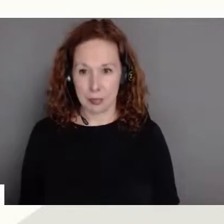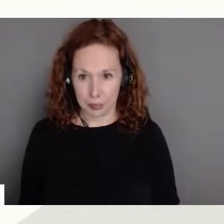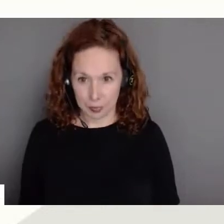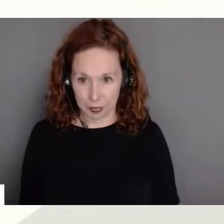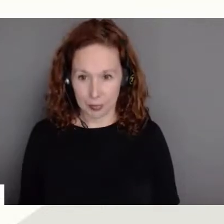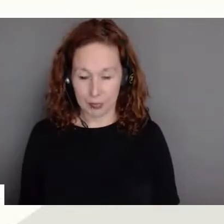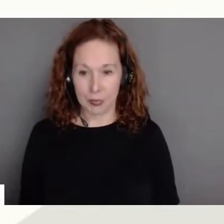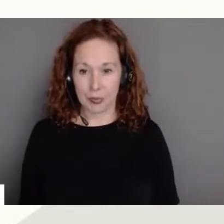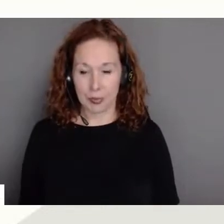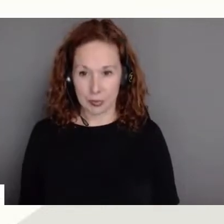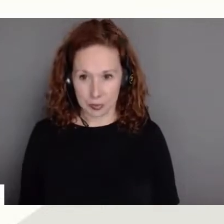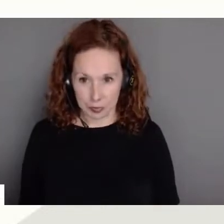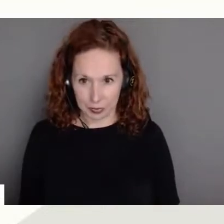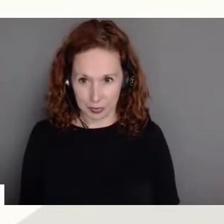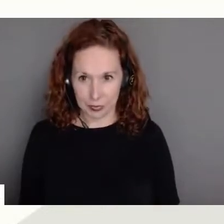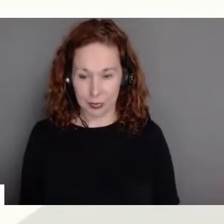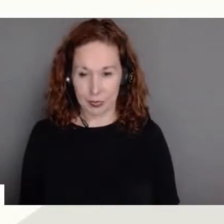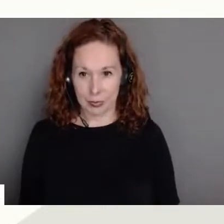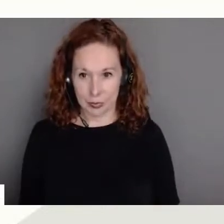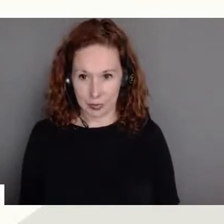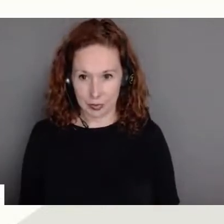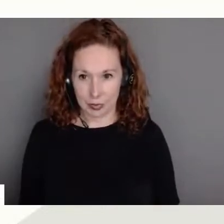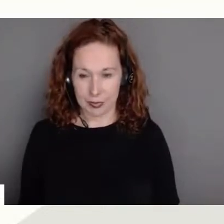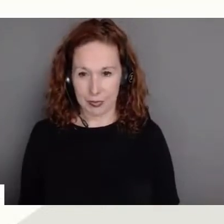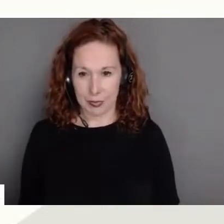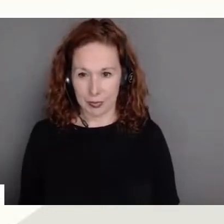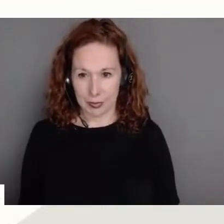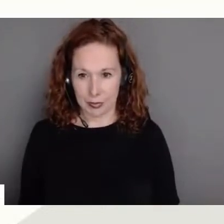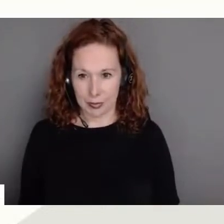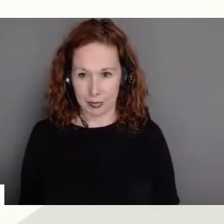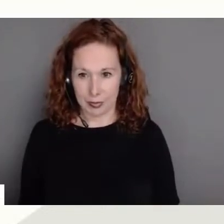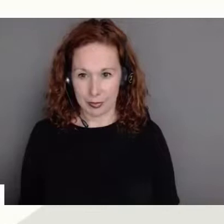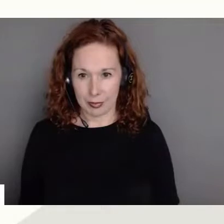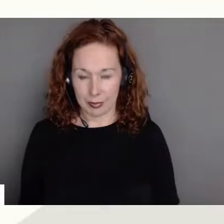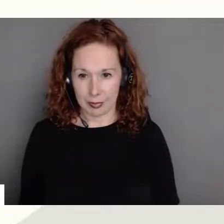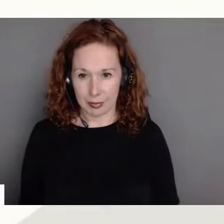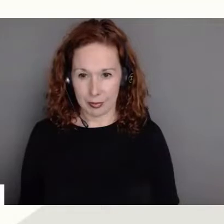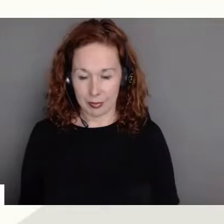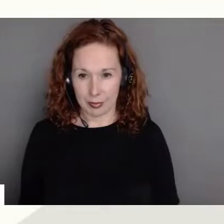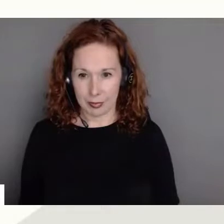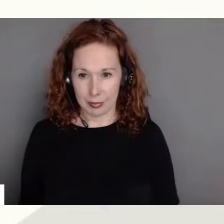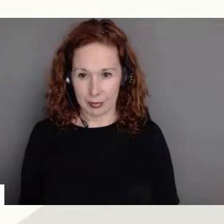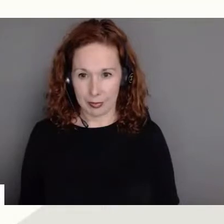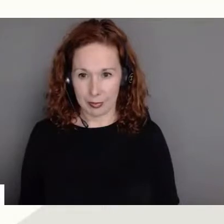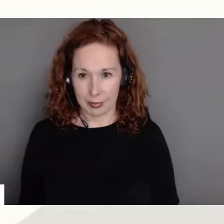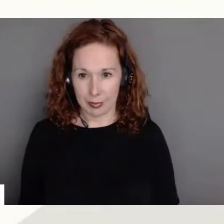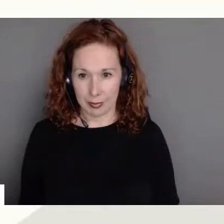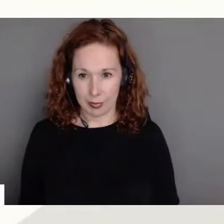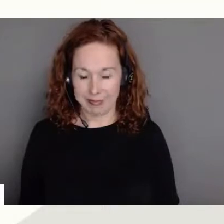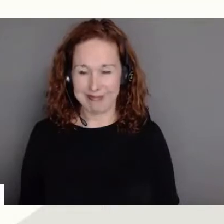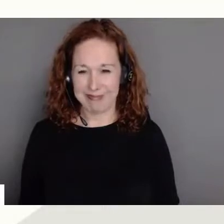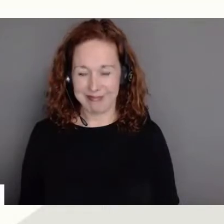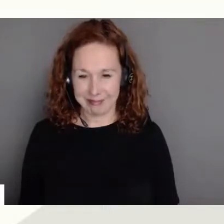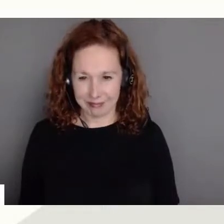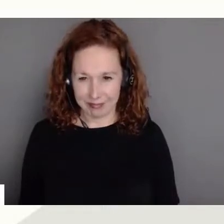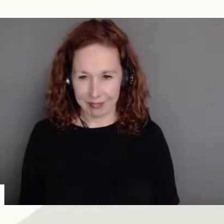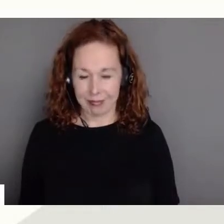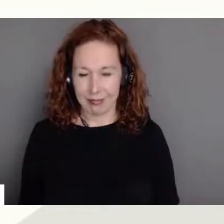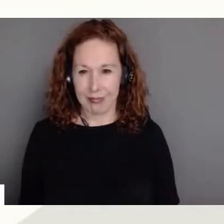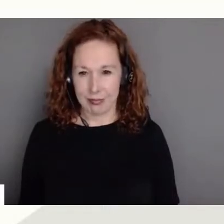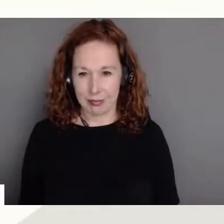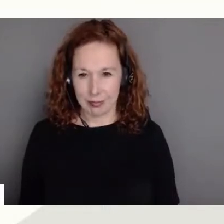line of work because I think it's really cool. It's a really amazing thing to be doing with your life and dedicating your life